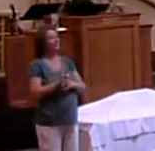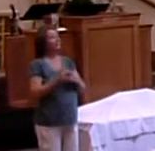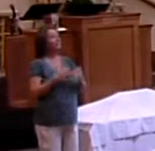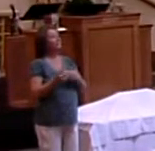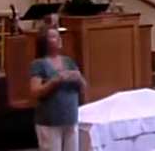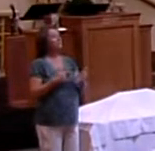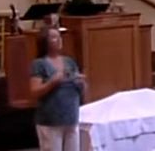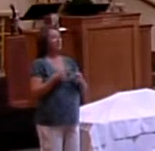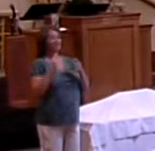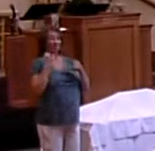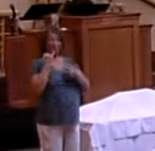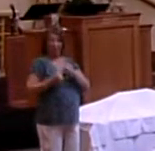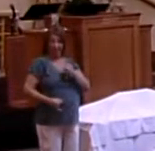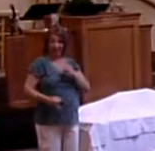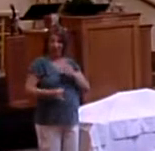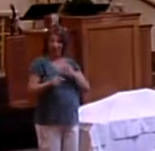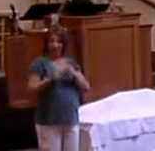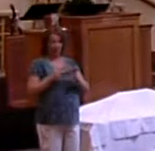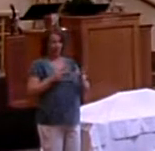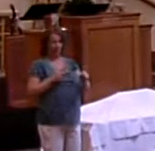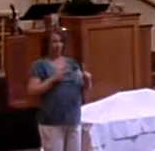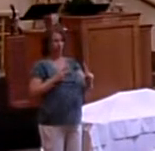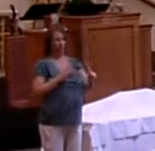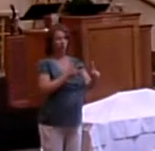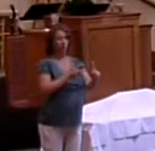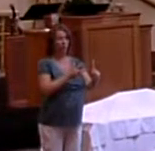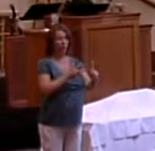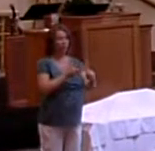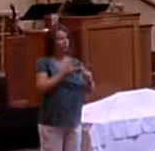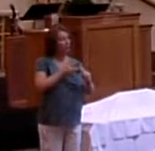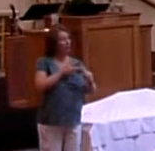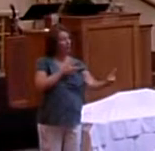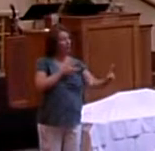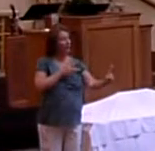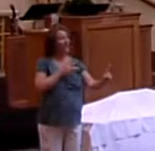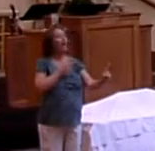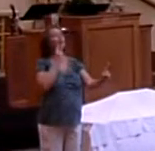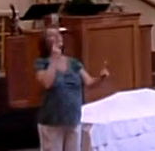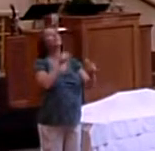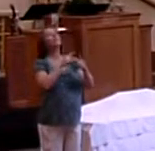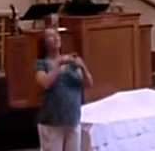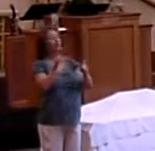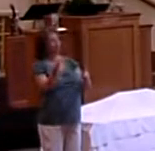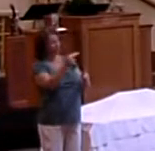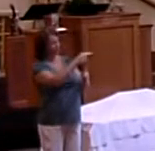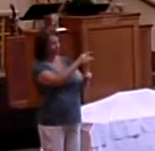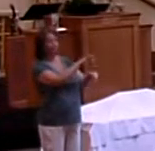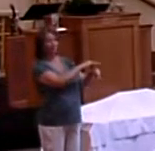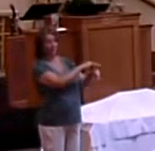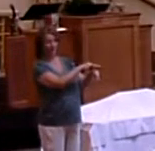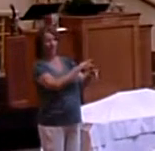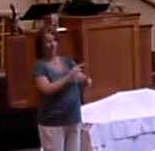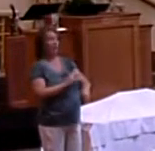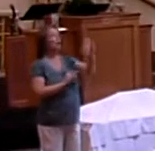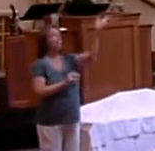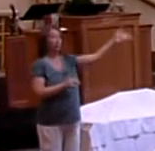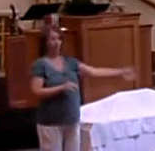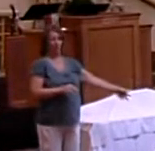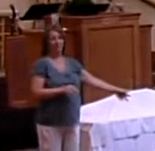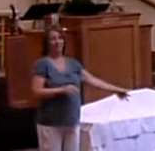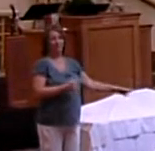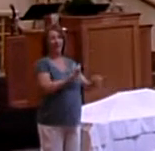so finally, whenever I moved forward, she took off running, and then she saw a field and jumped into that. A